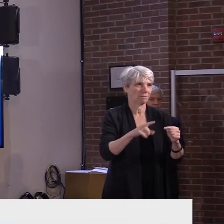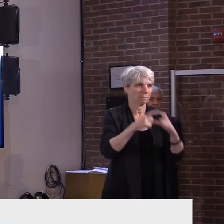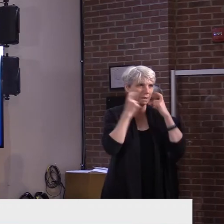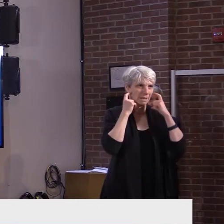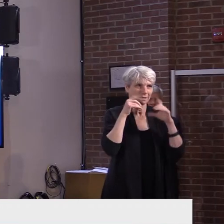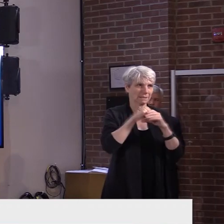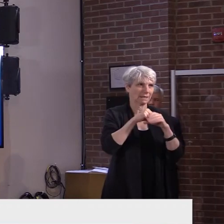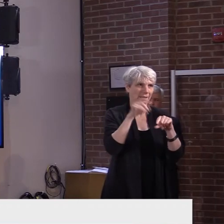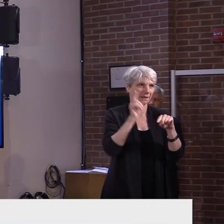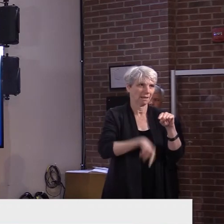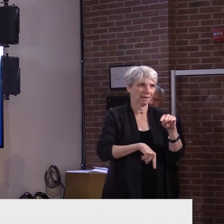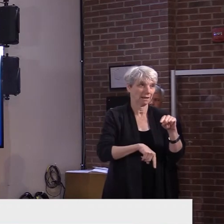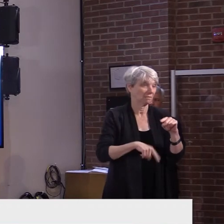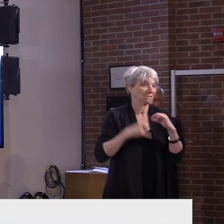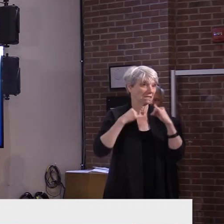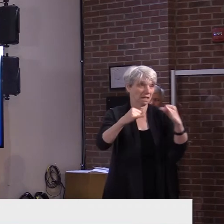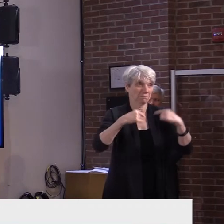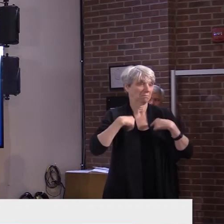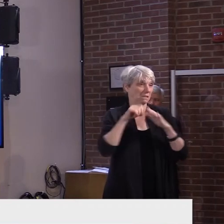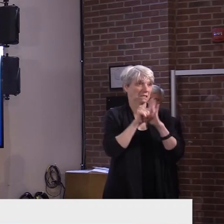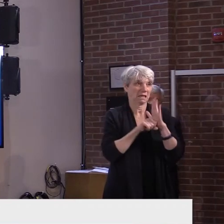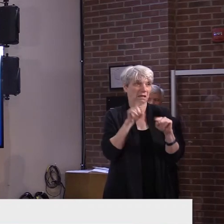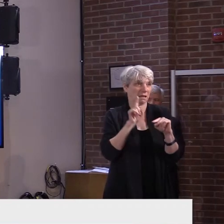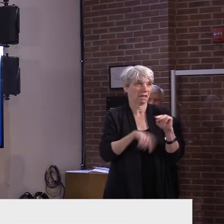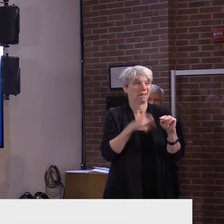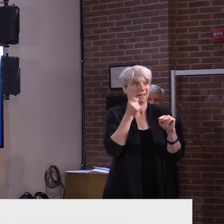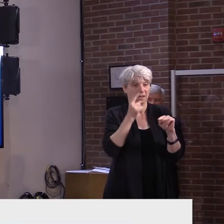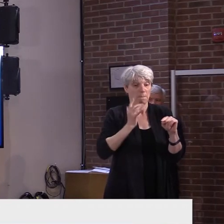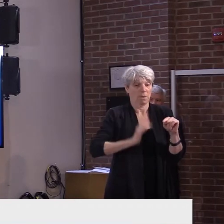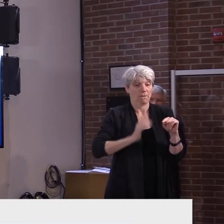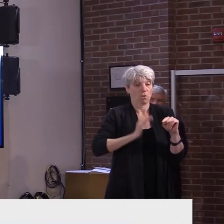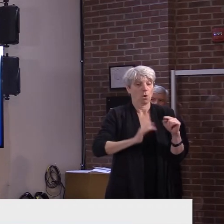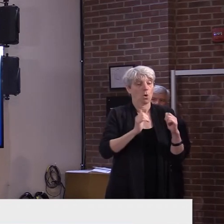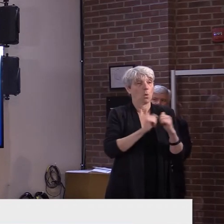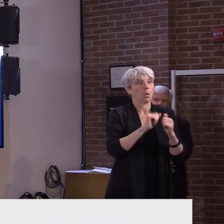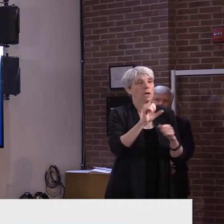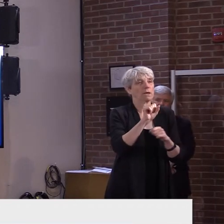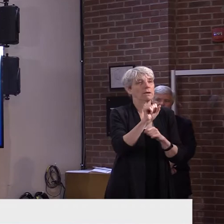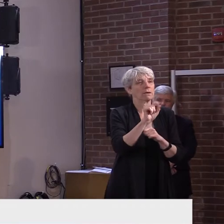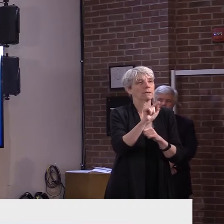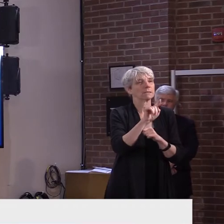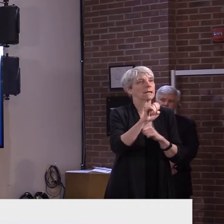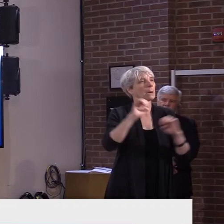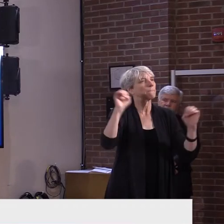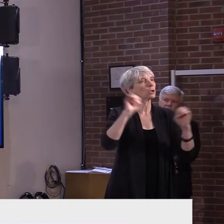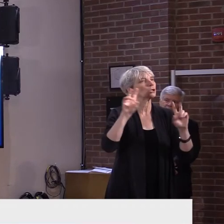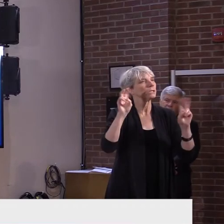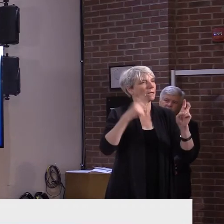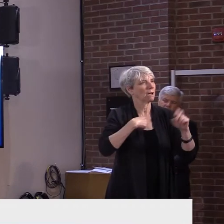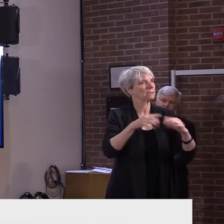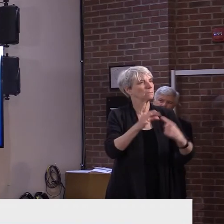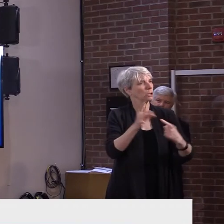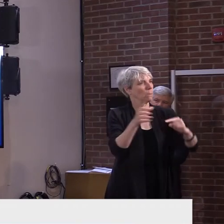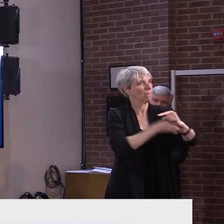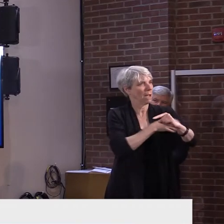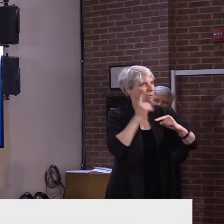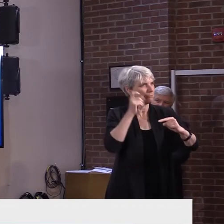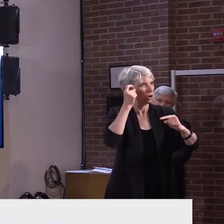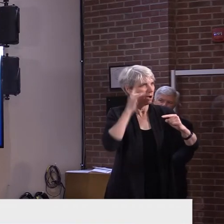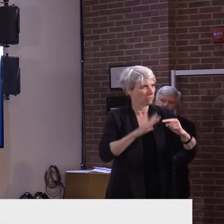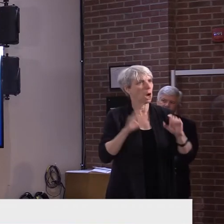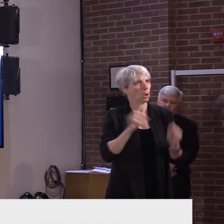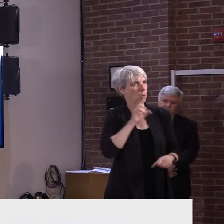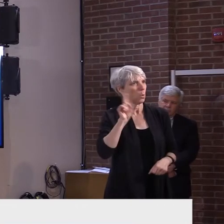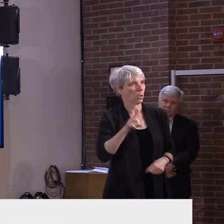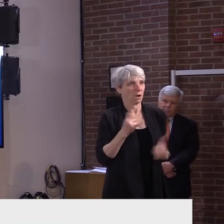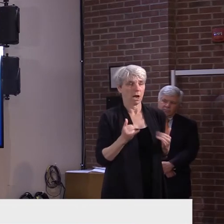so either without the state of emergency. So the same would hold true. But again, providing guidance